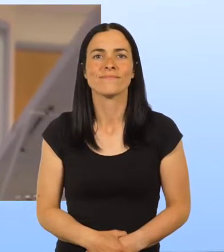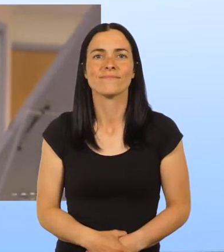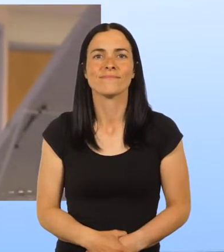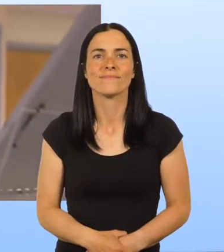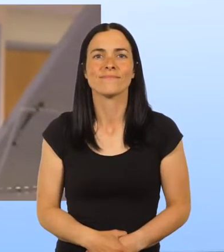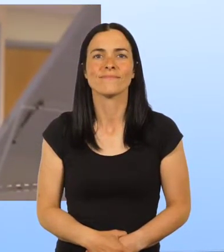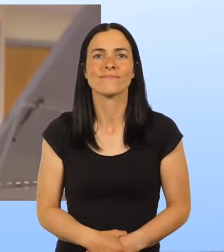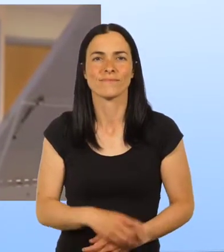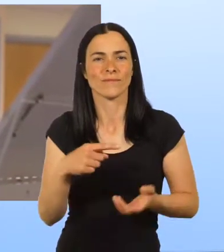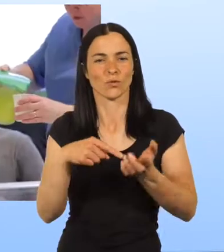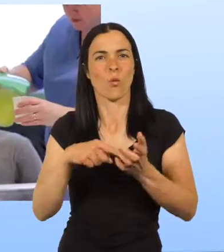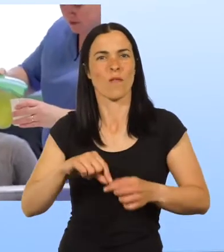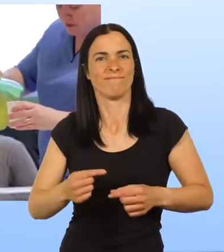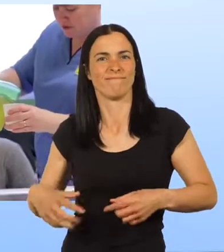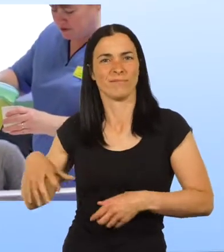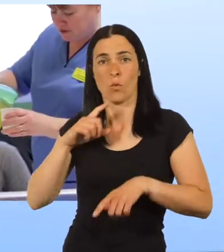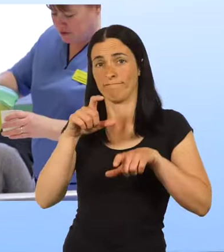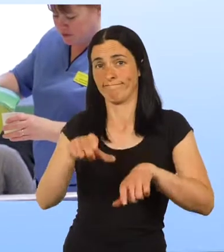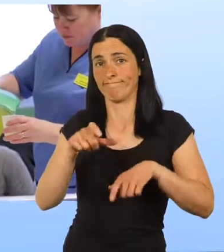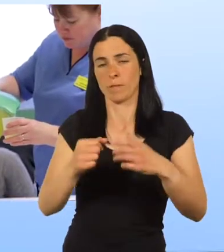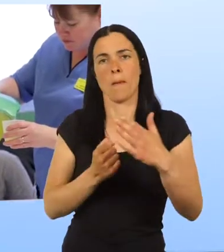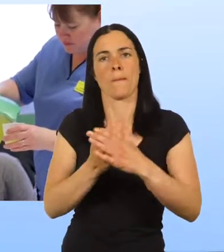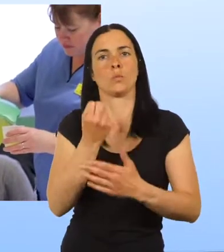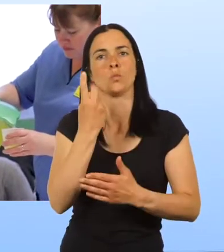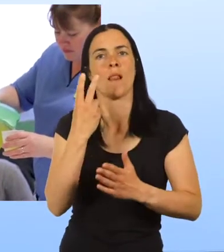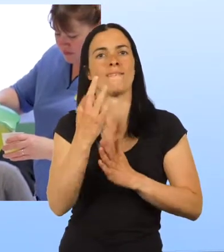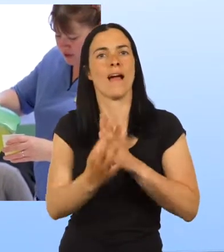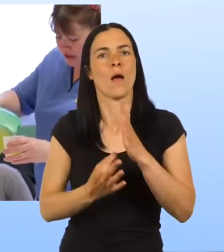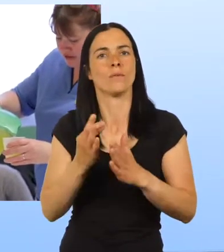baby. Your urinary catheter will remain in